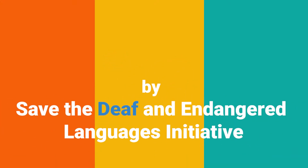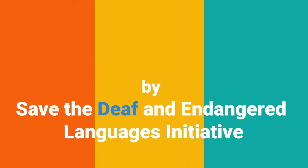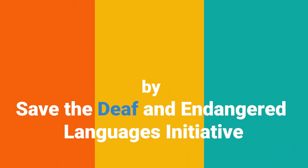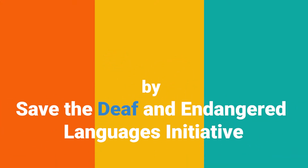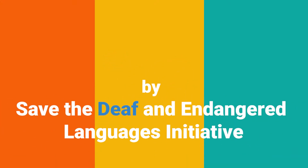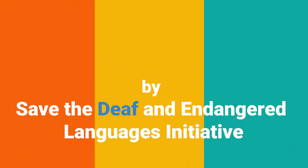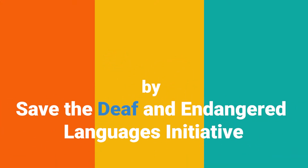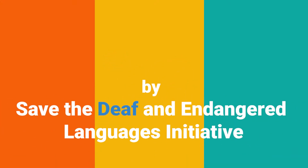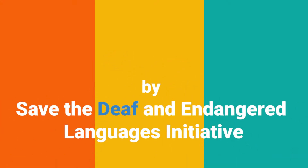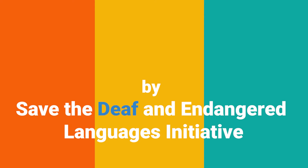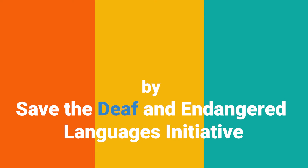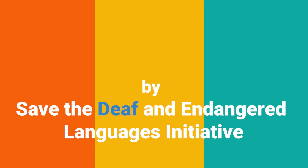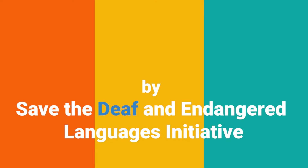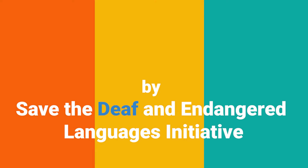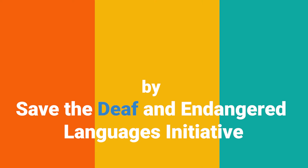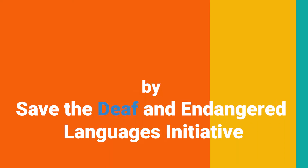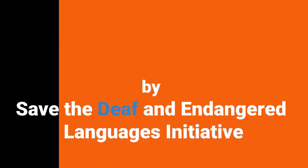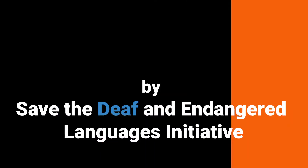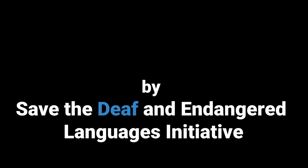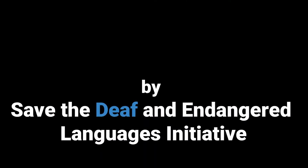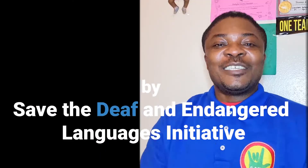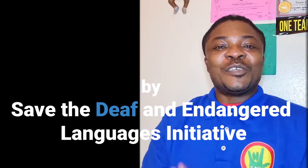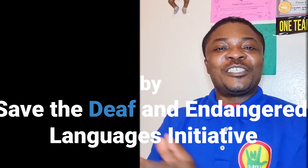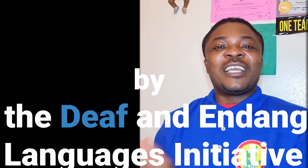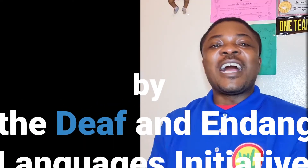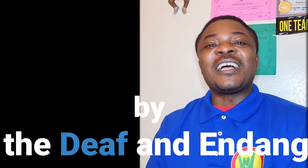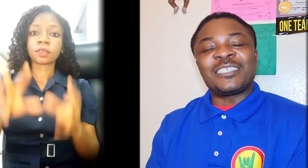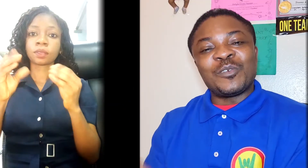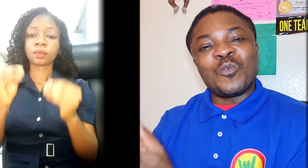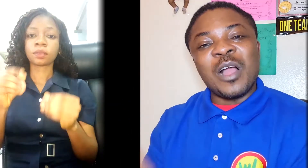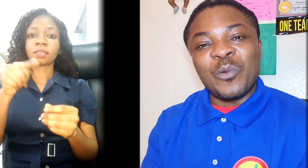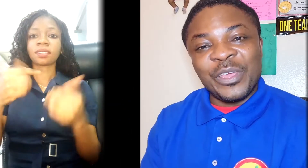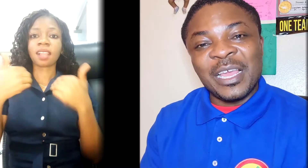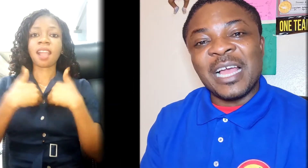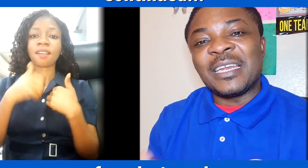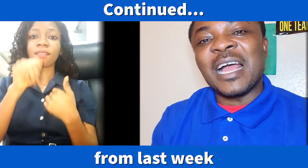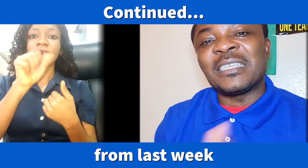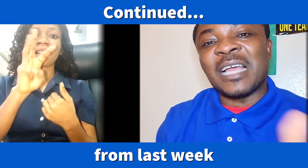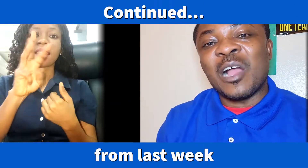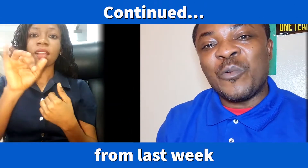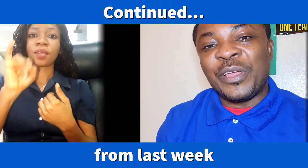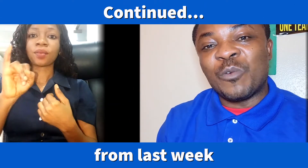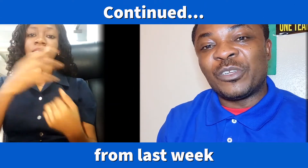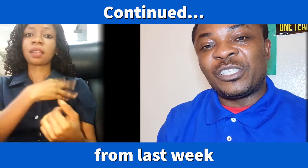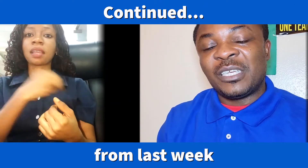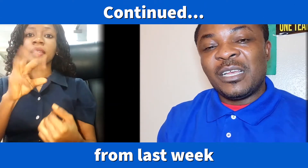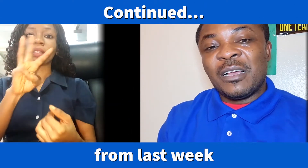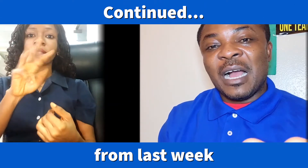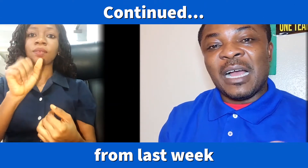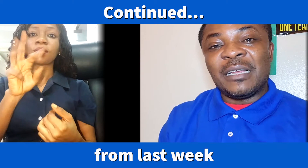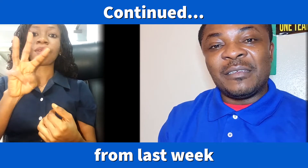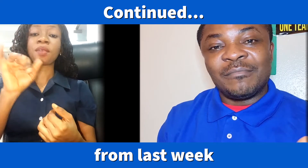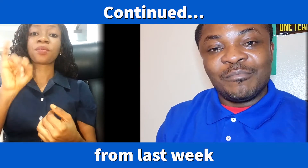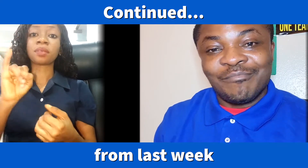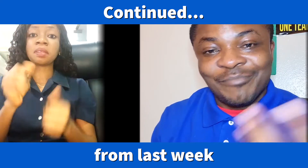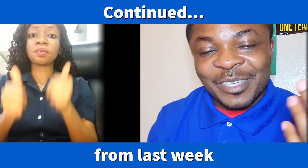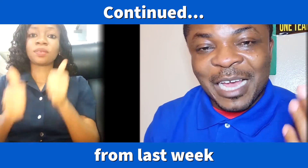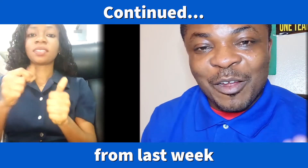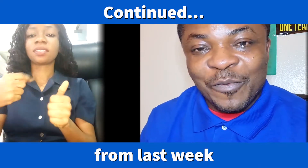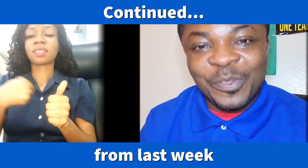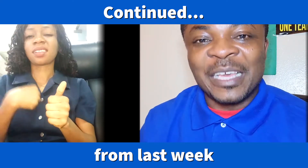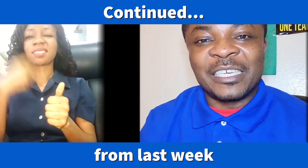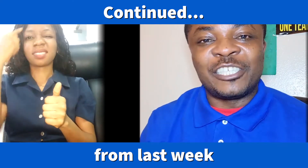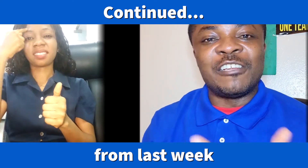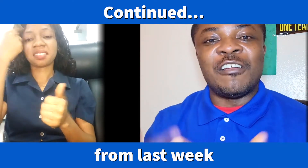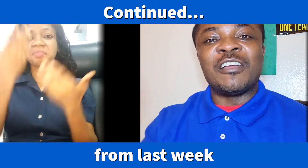tanak pafiani. So she has Wawi and has Awi, which I